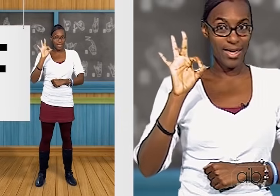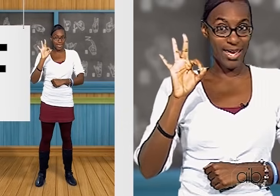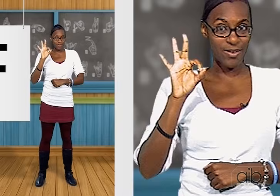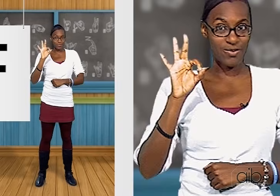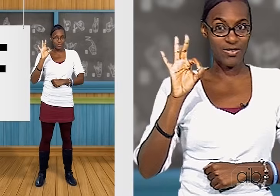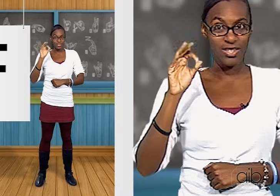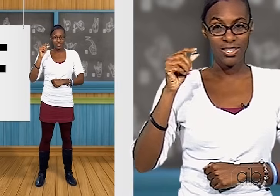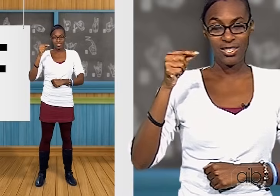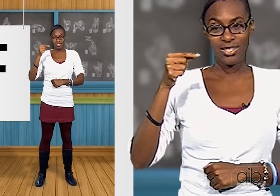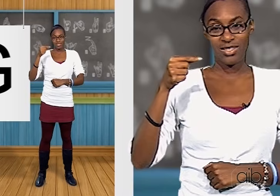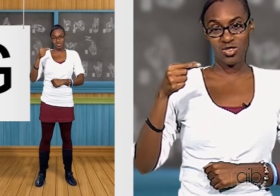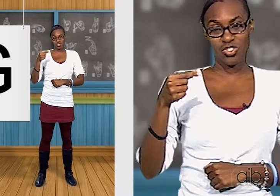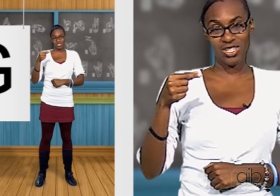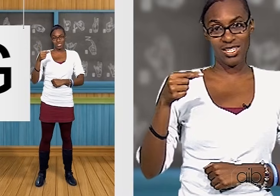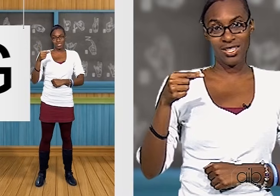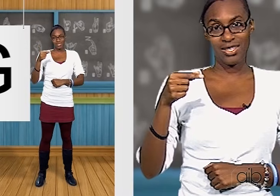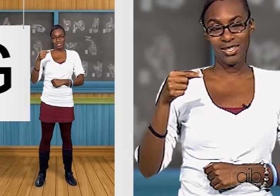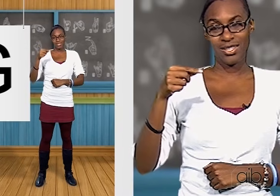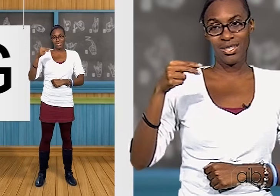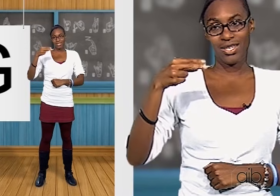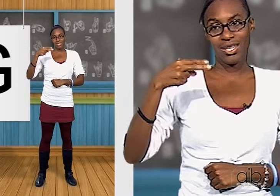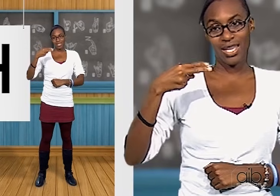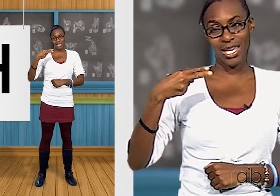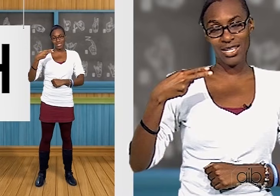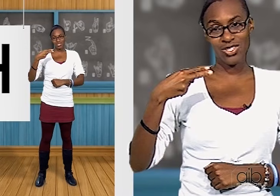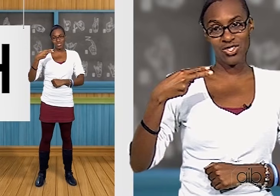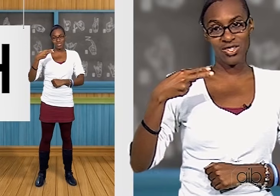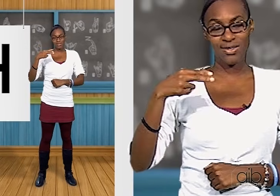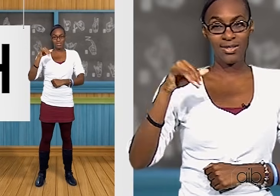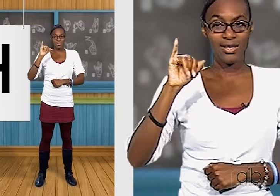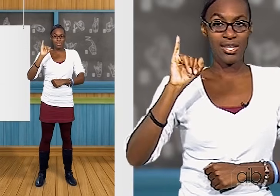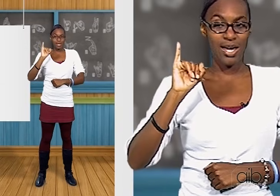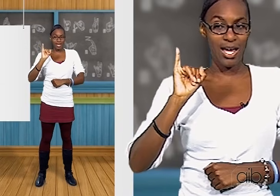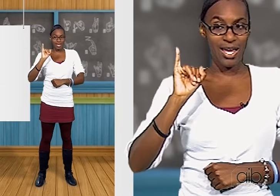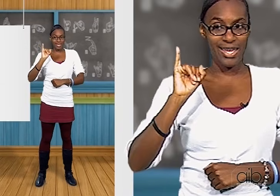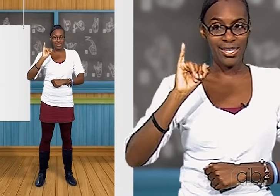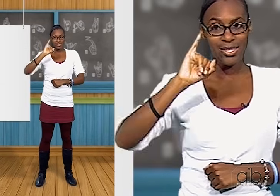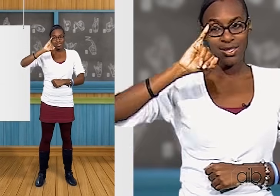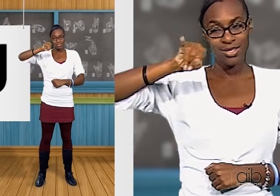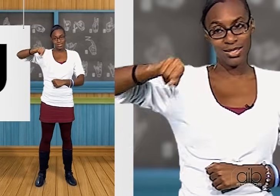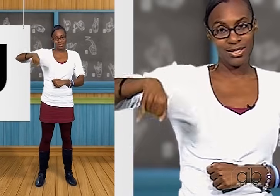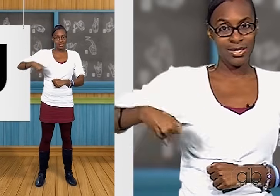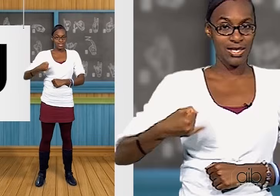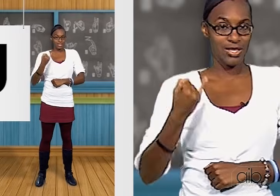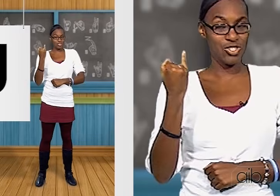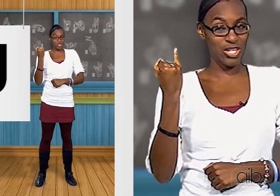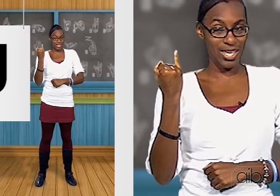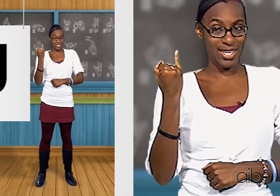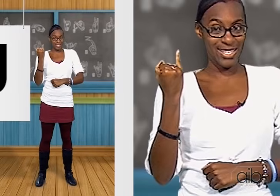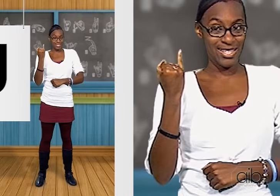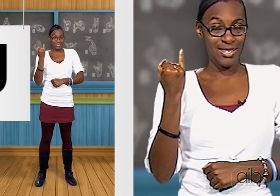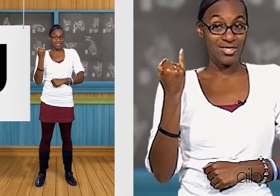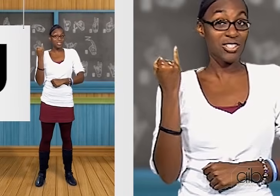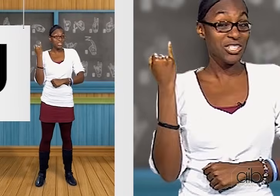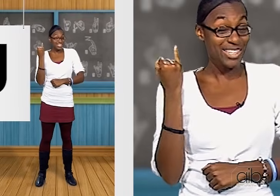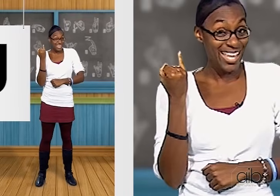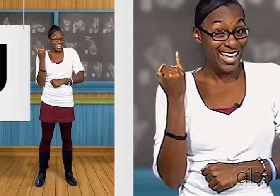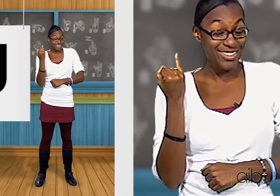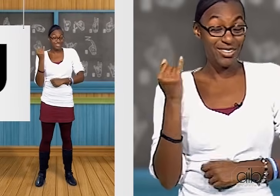F, G, H, I, J. So do you get that?